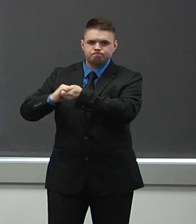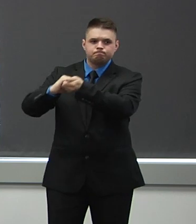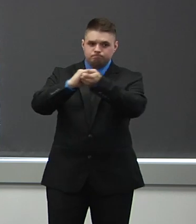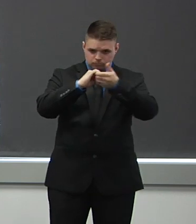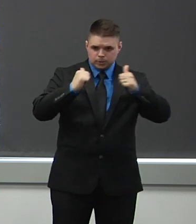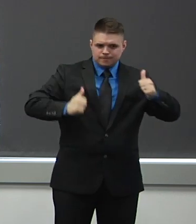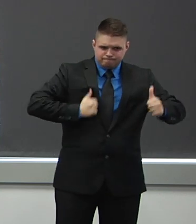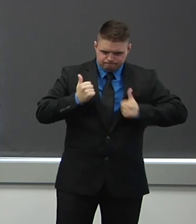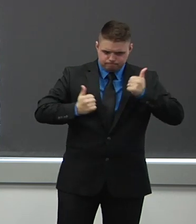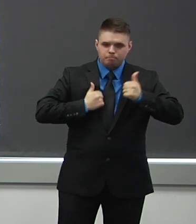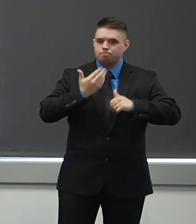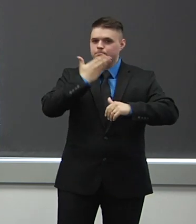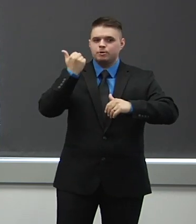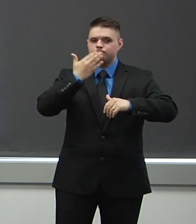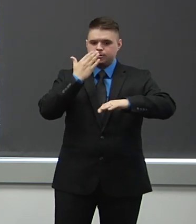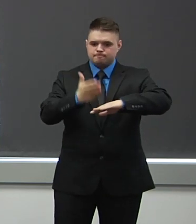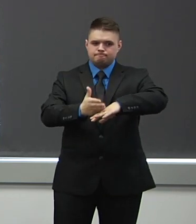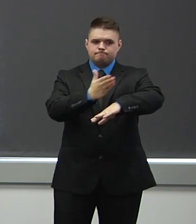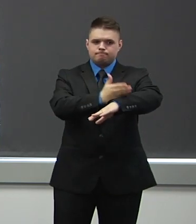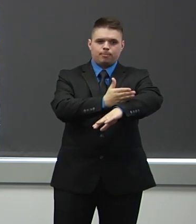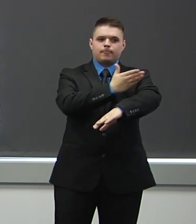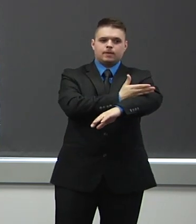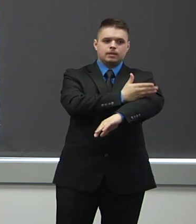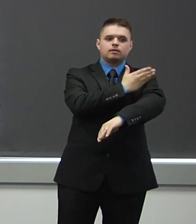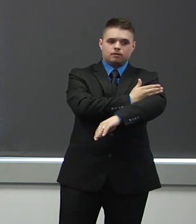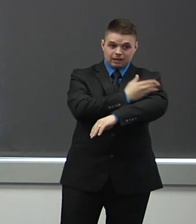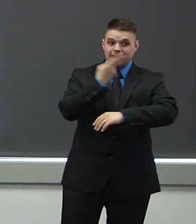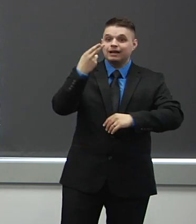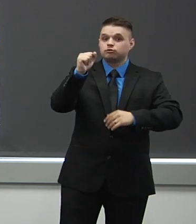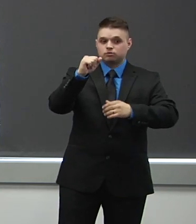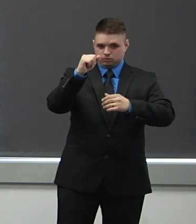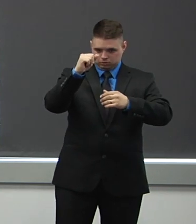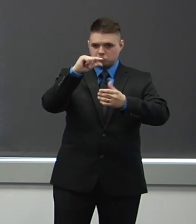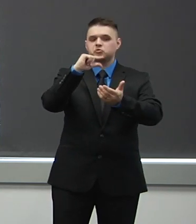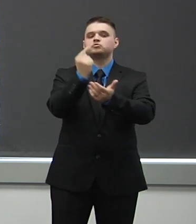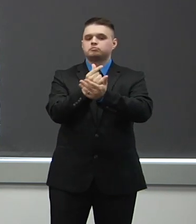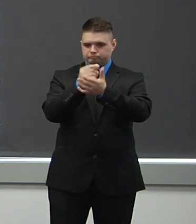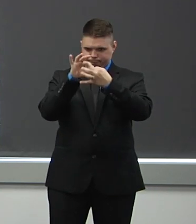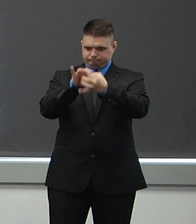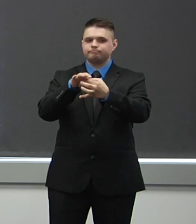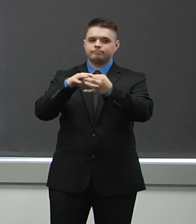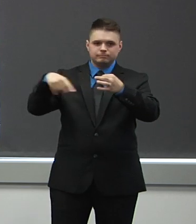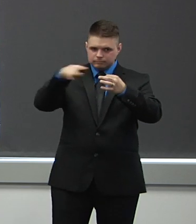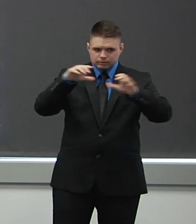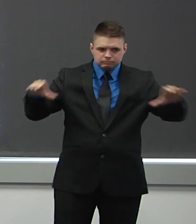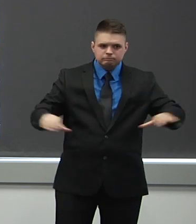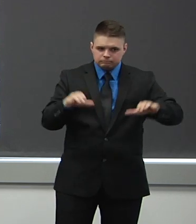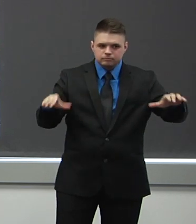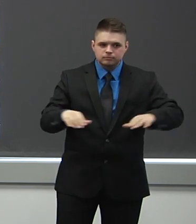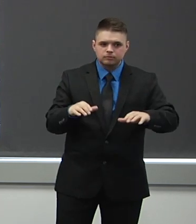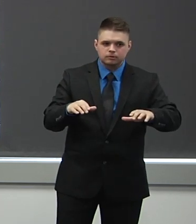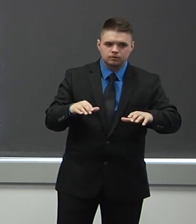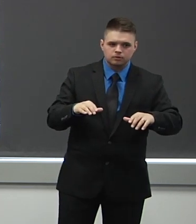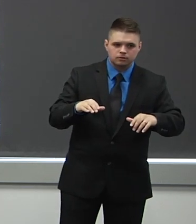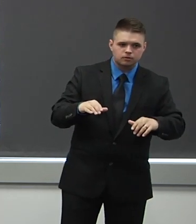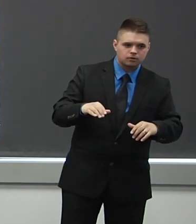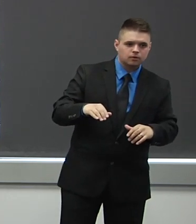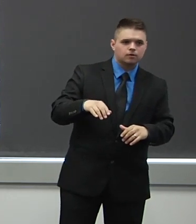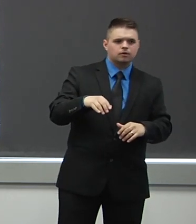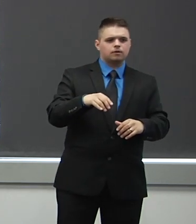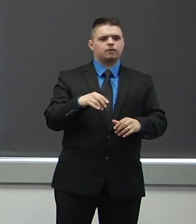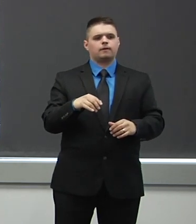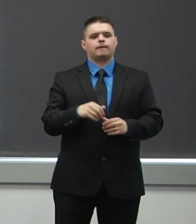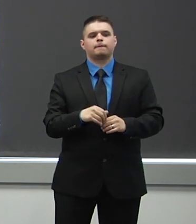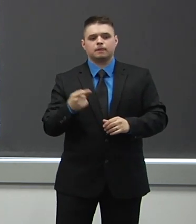have been able to improve Oregon's high school graduation rate roughly 5 percentage points in the last handful of